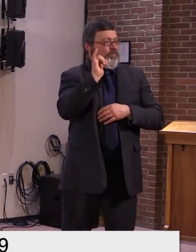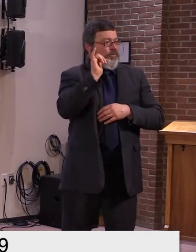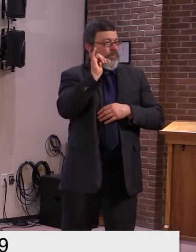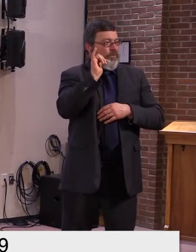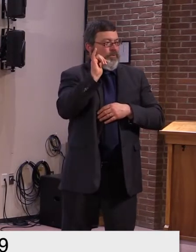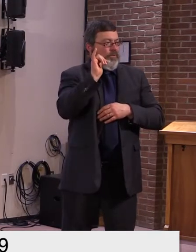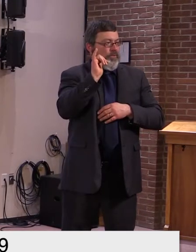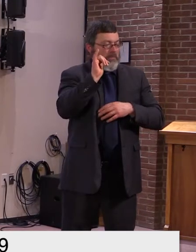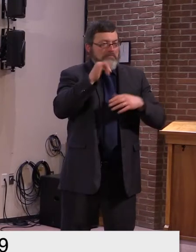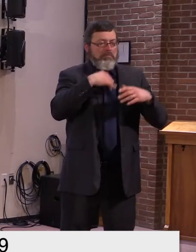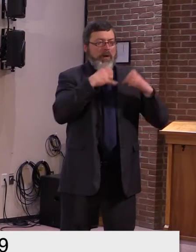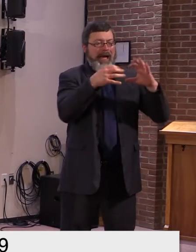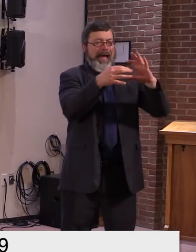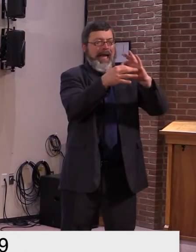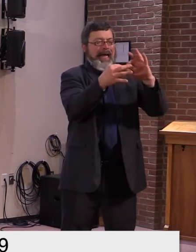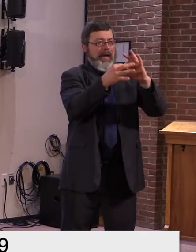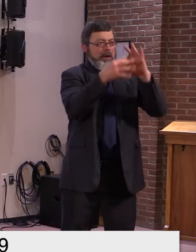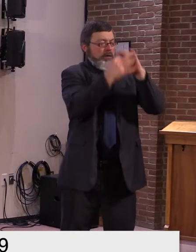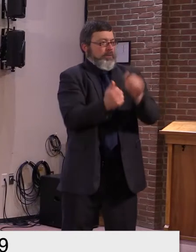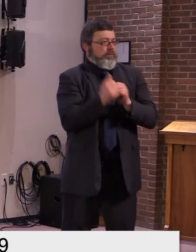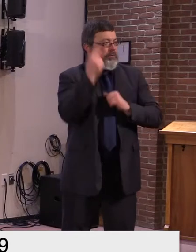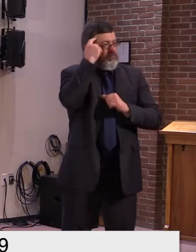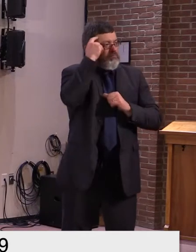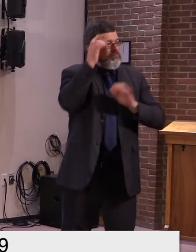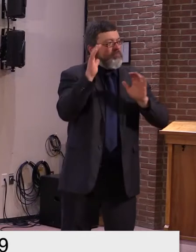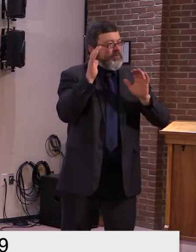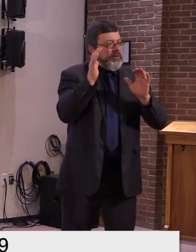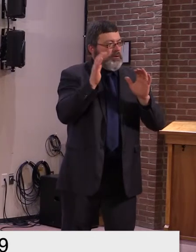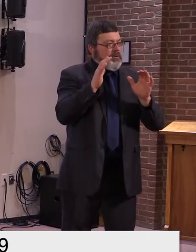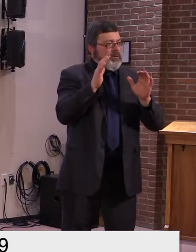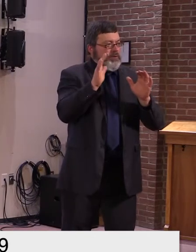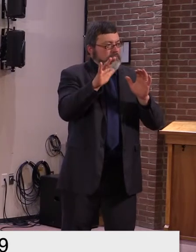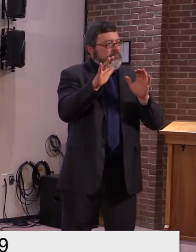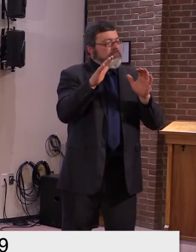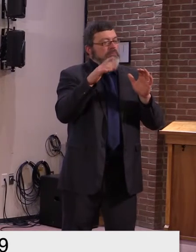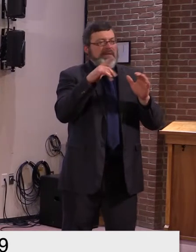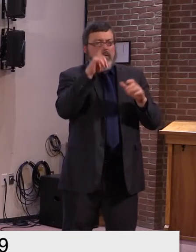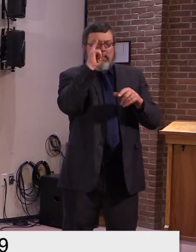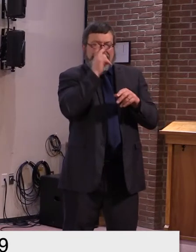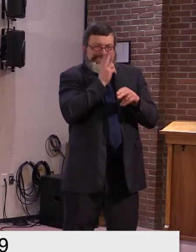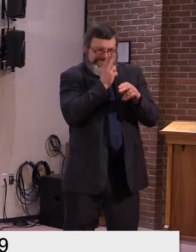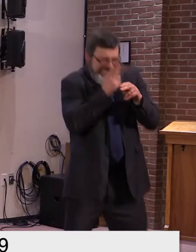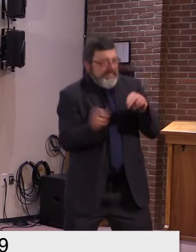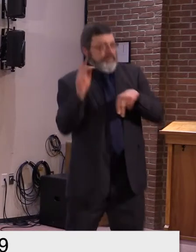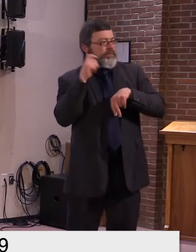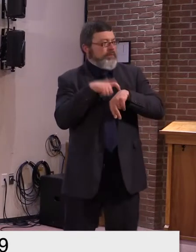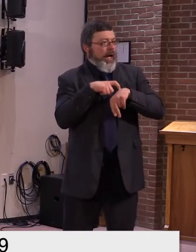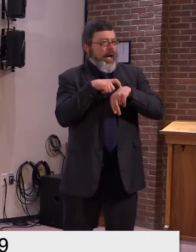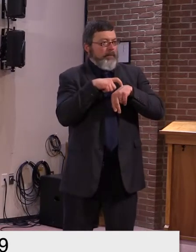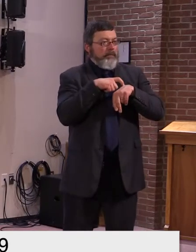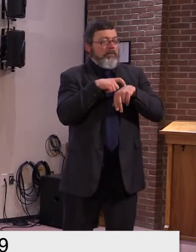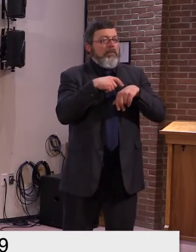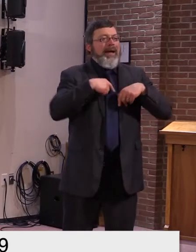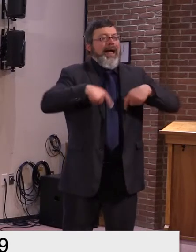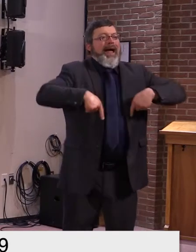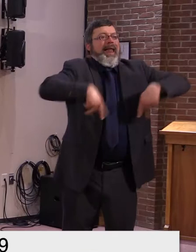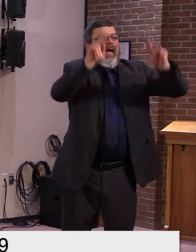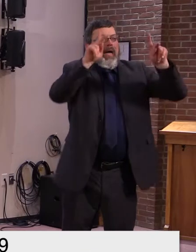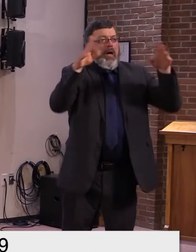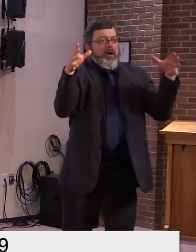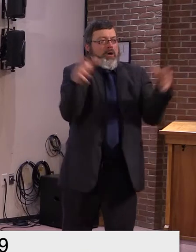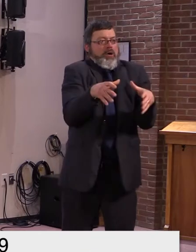a small, short-term modification to our gathering policy. But before I get into those details, I want to